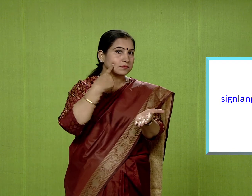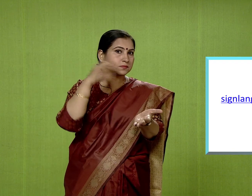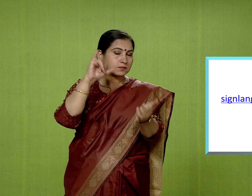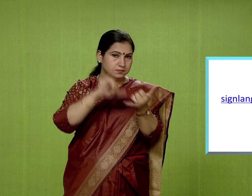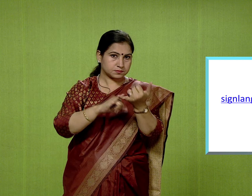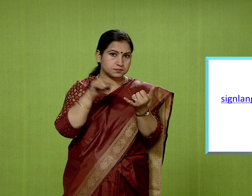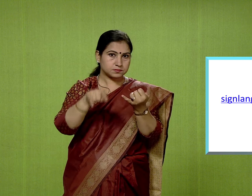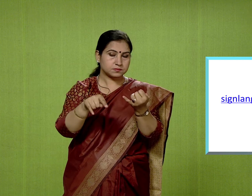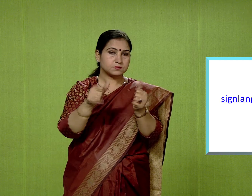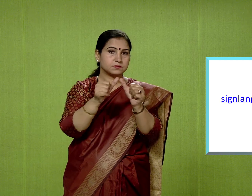signlanguage@nios.ac.in.